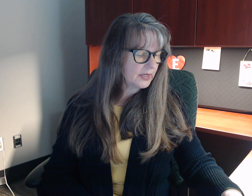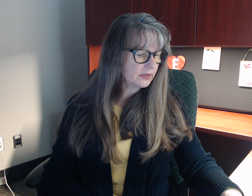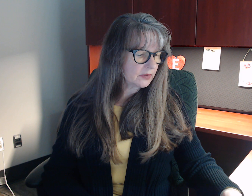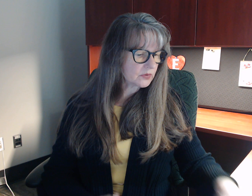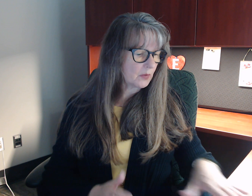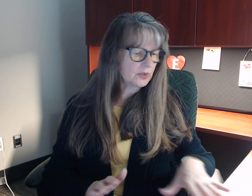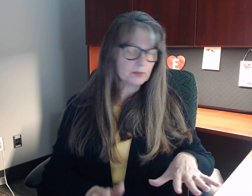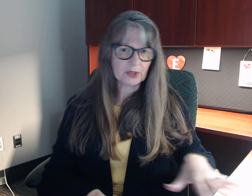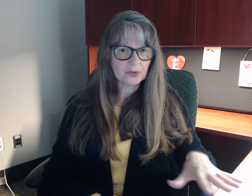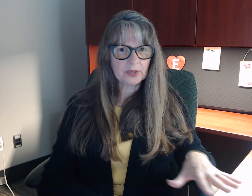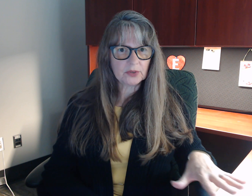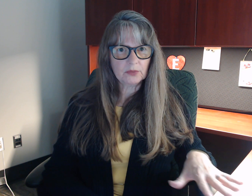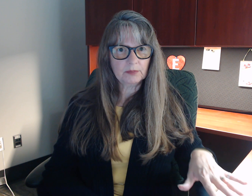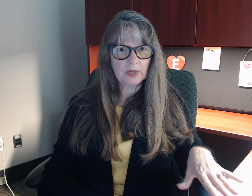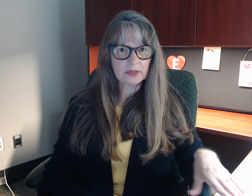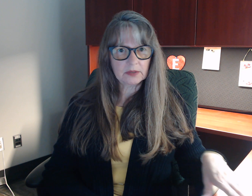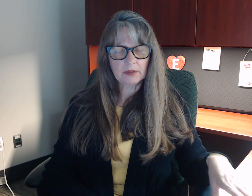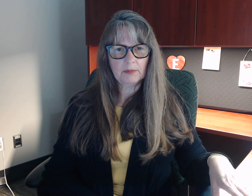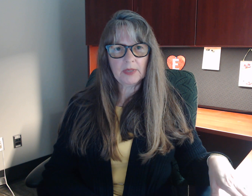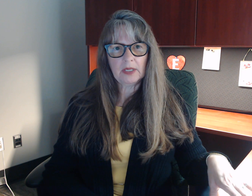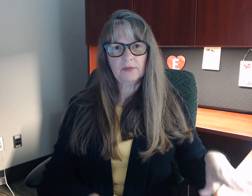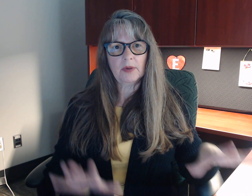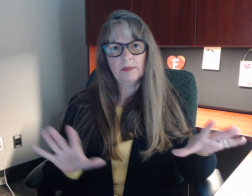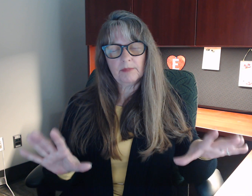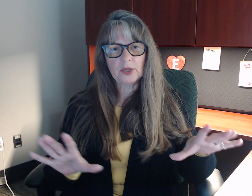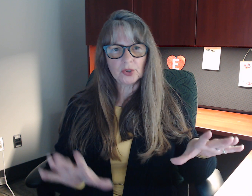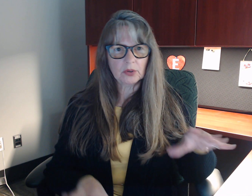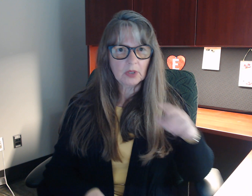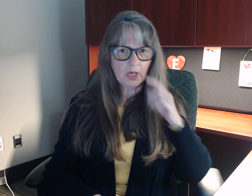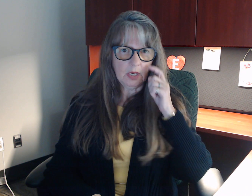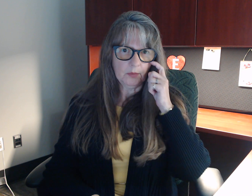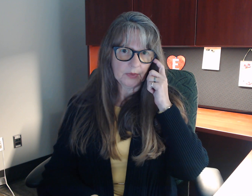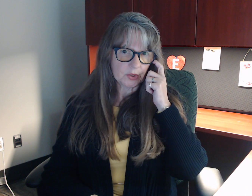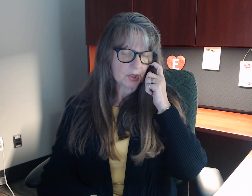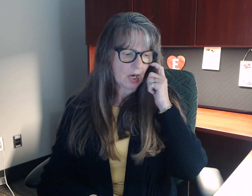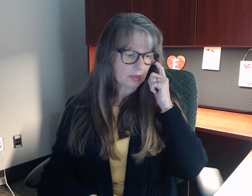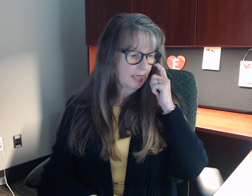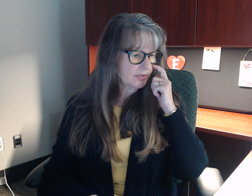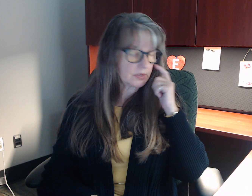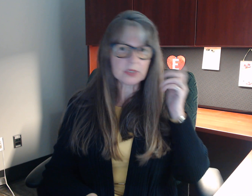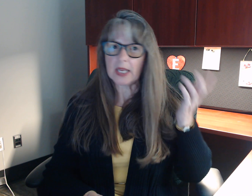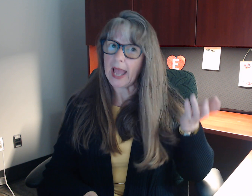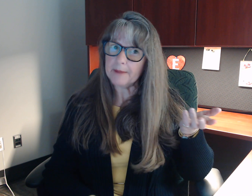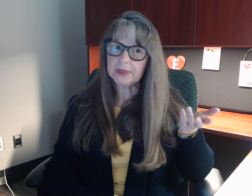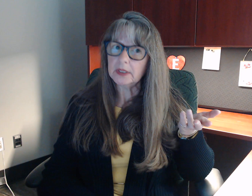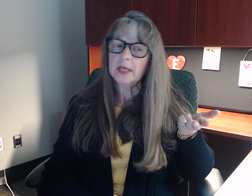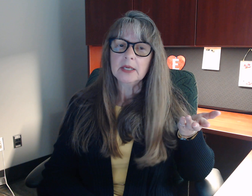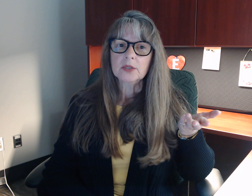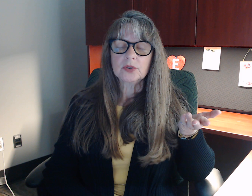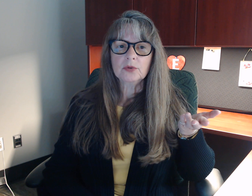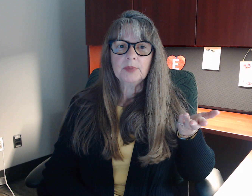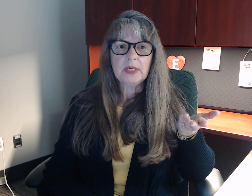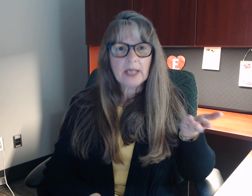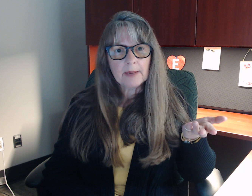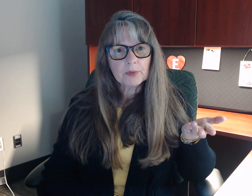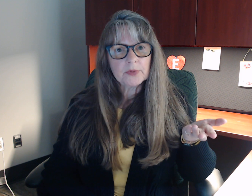then, so I wanted to make sure I do as many of the major religion holidays, since they happen to be in April this